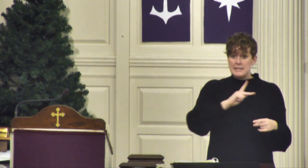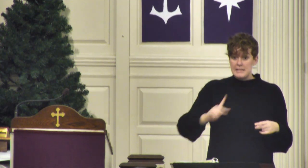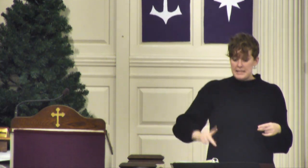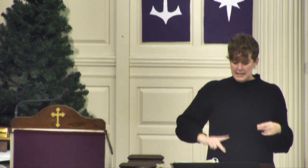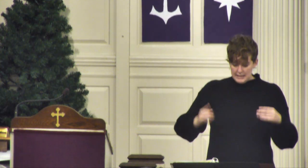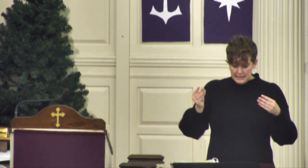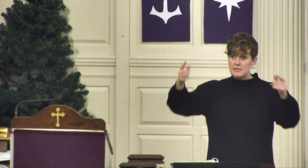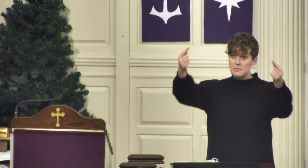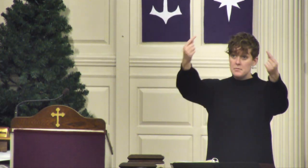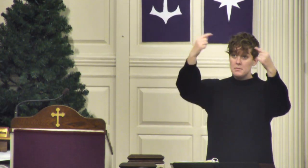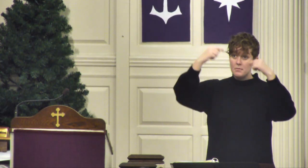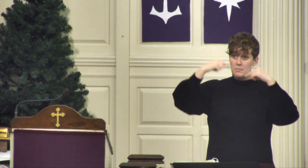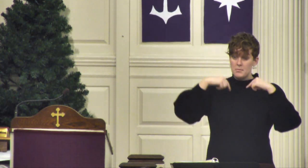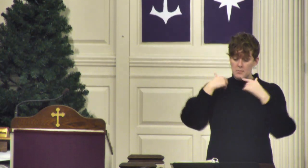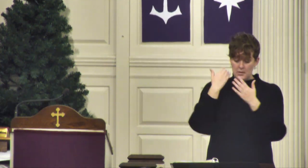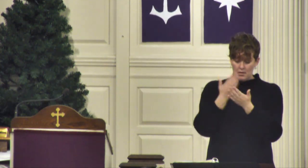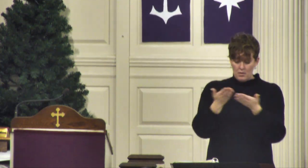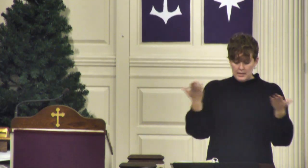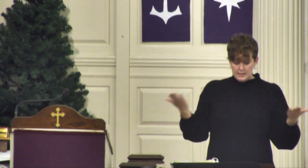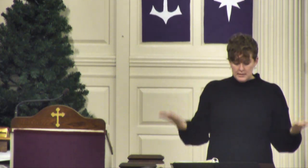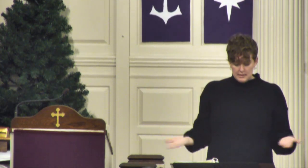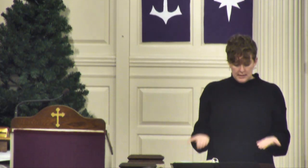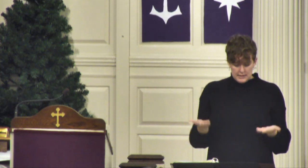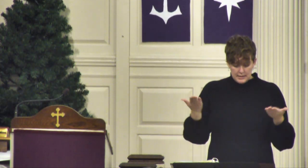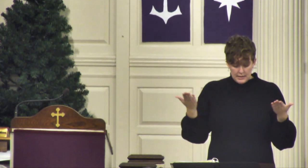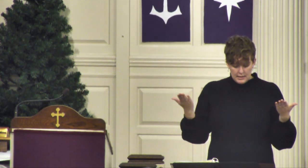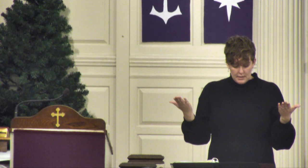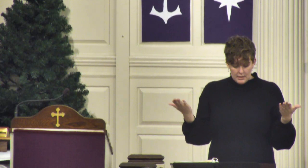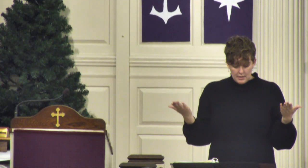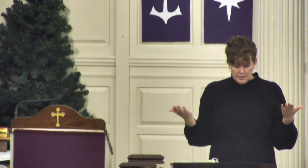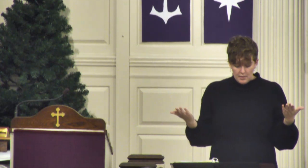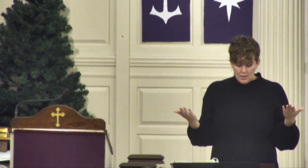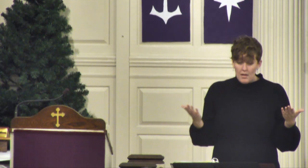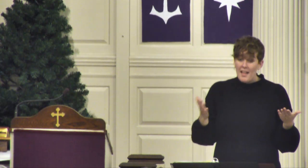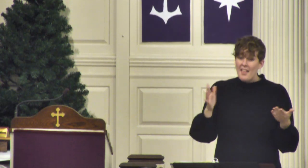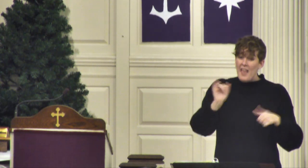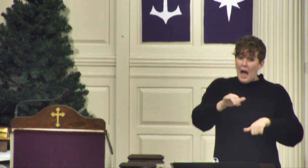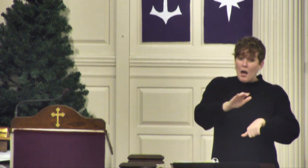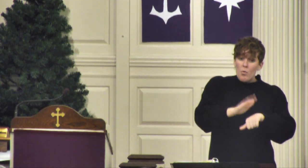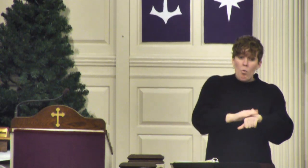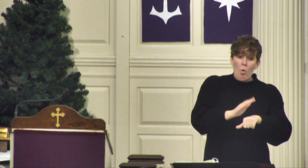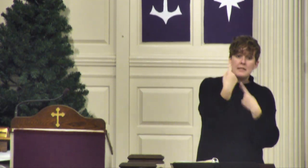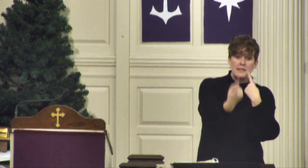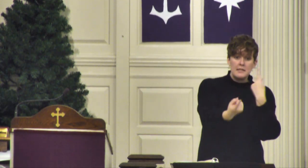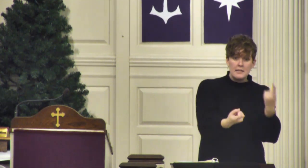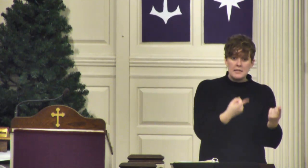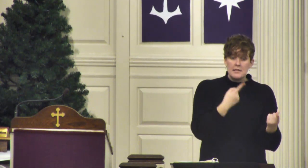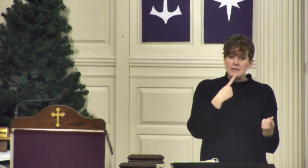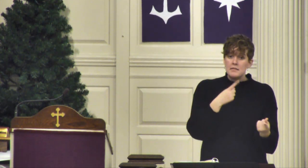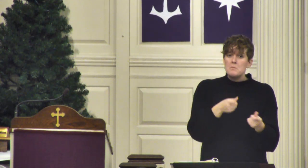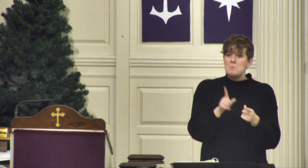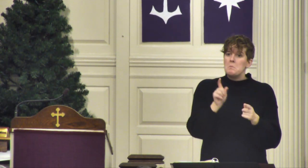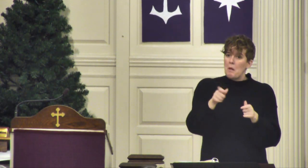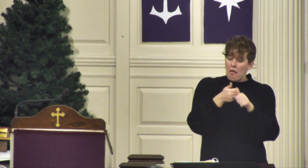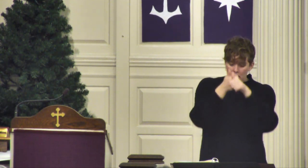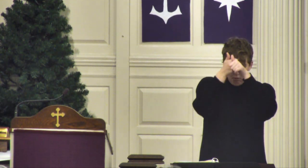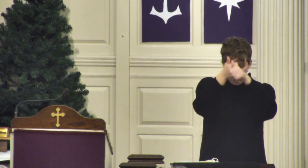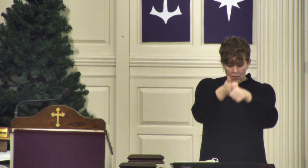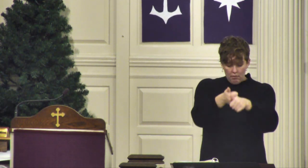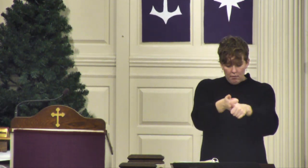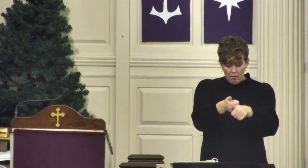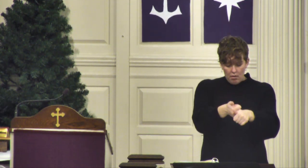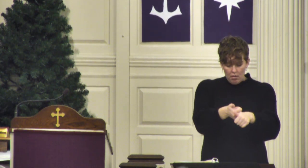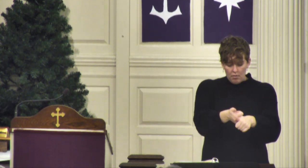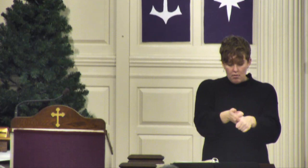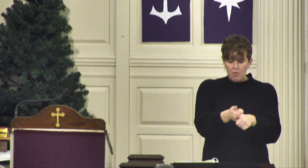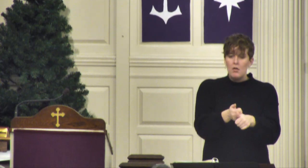the kingdom now is here. Oh, that warning cry